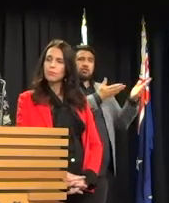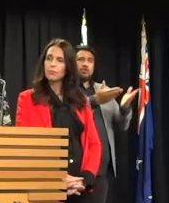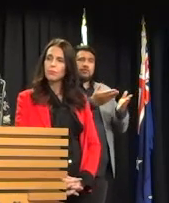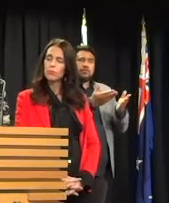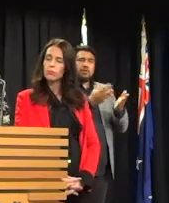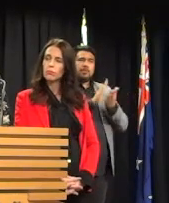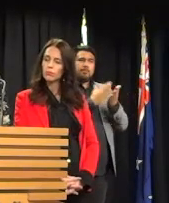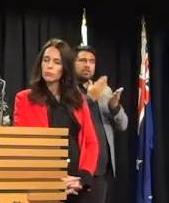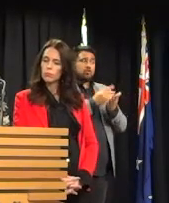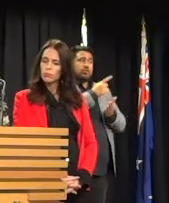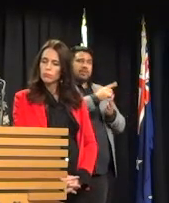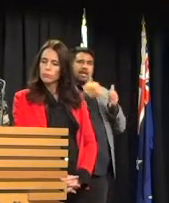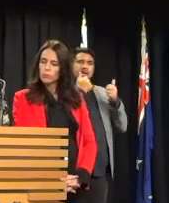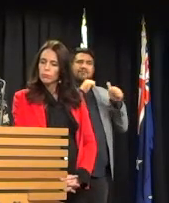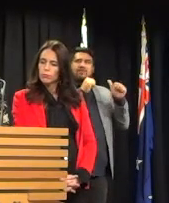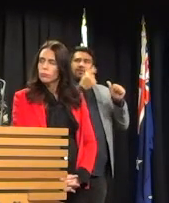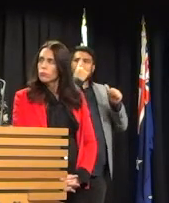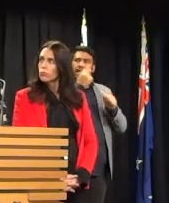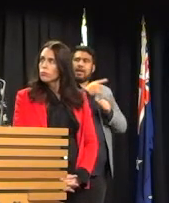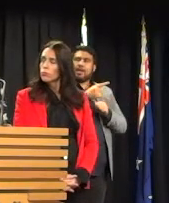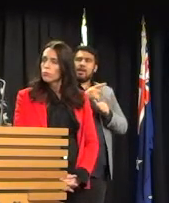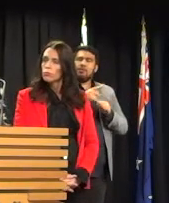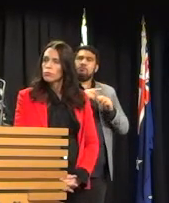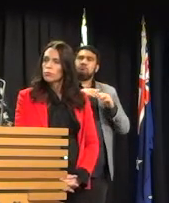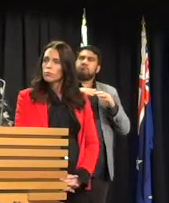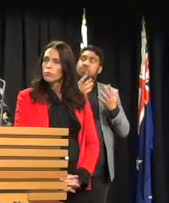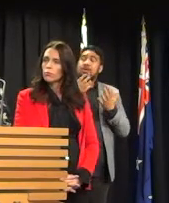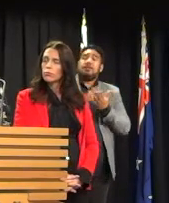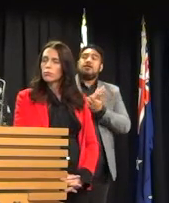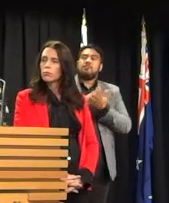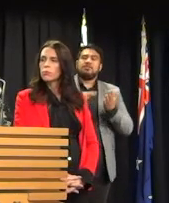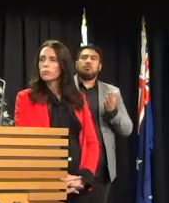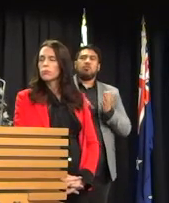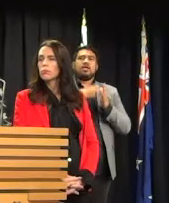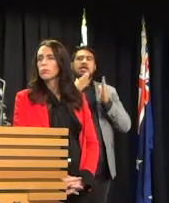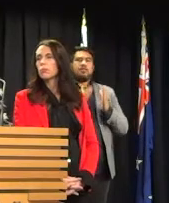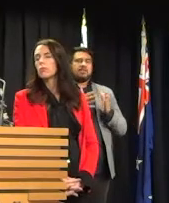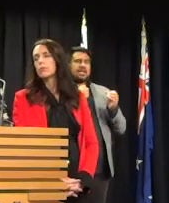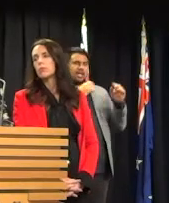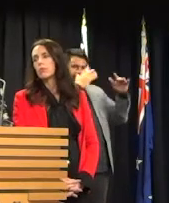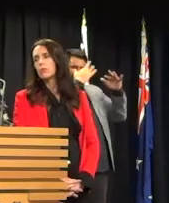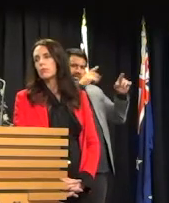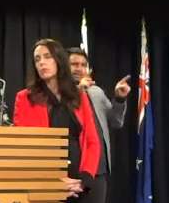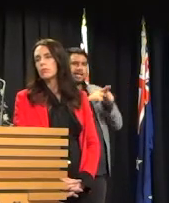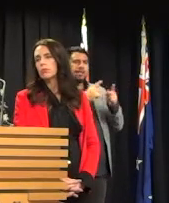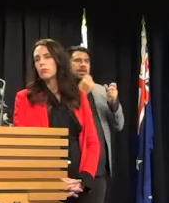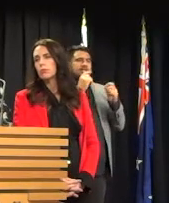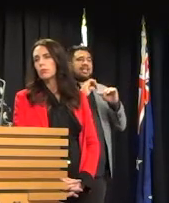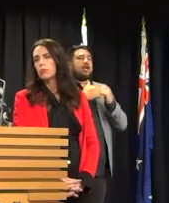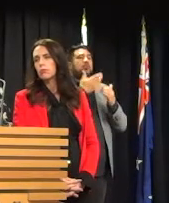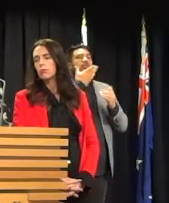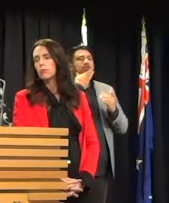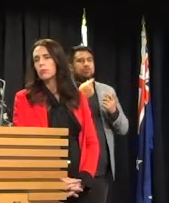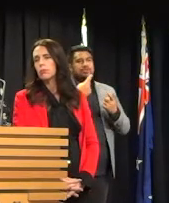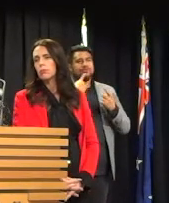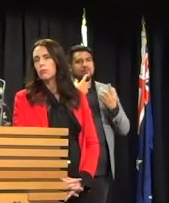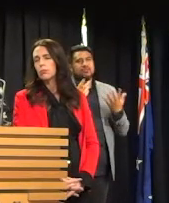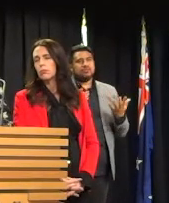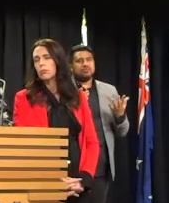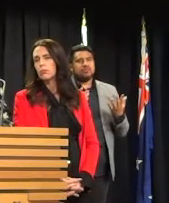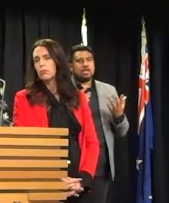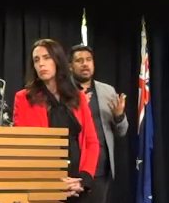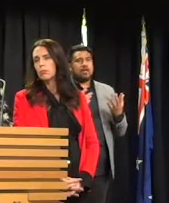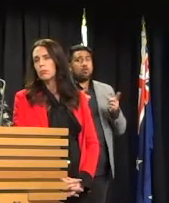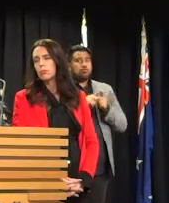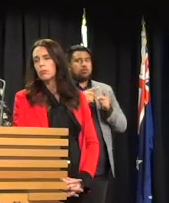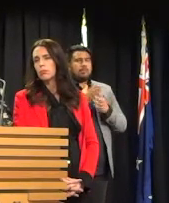sure that they're as effective as possible. It just needs to be making sure that we've got a shared understanding of how we use that information, and that they're part of